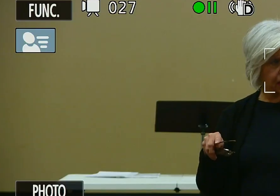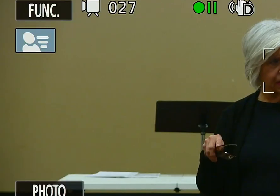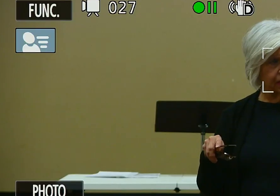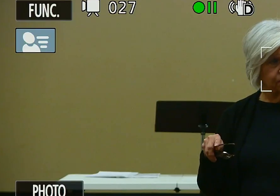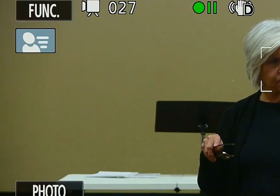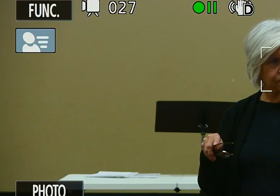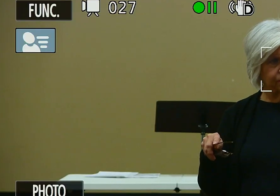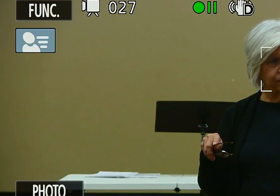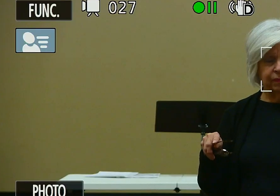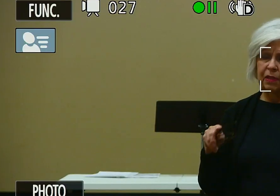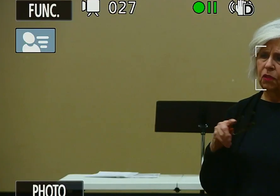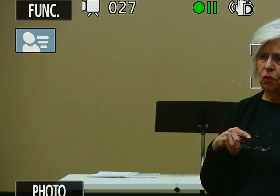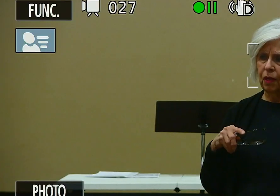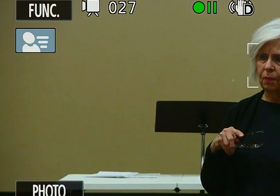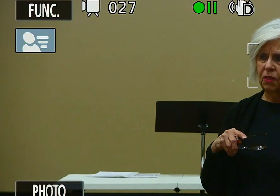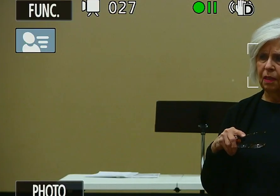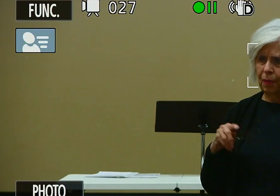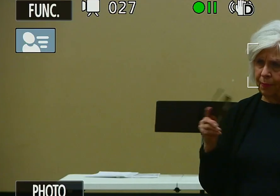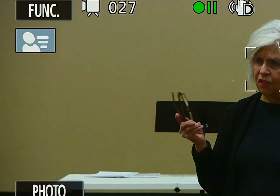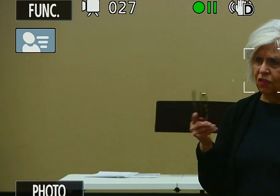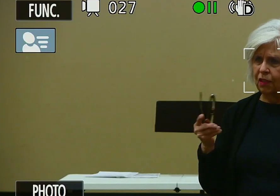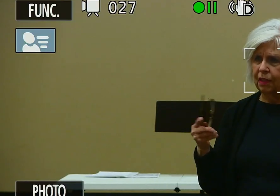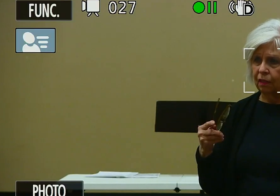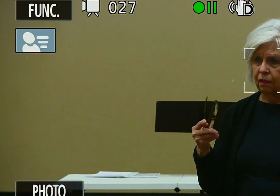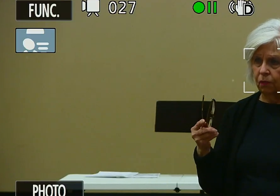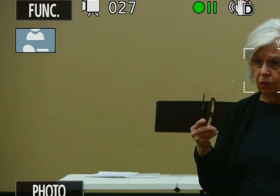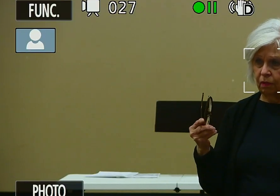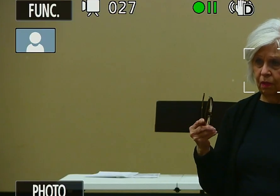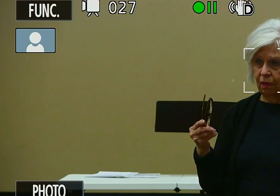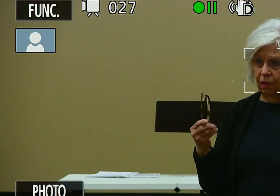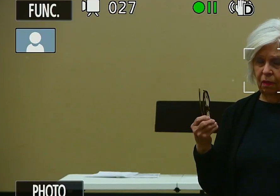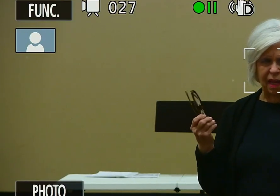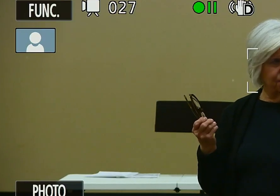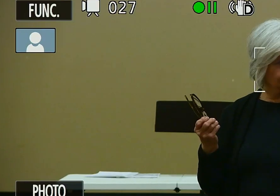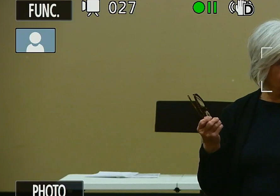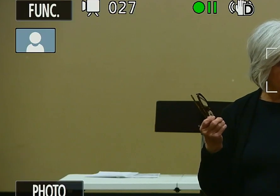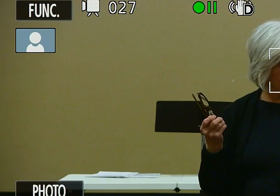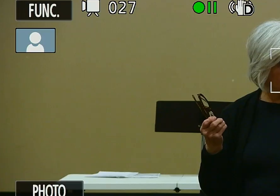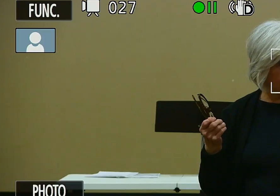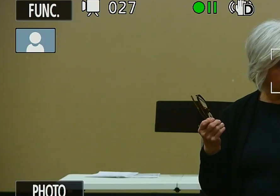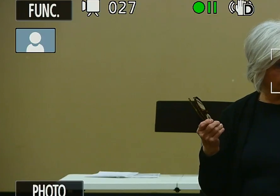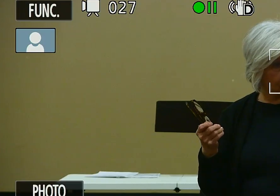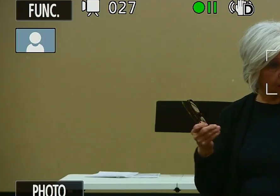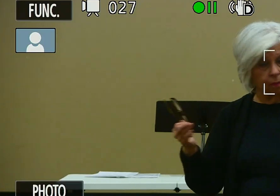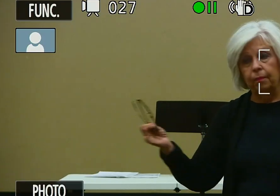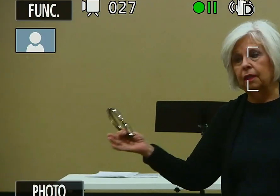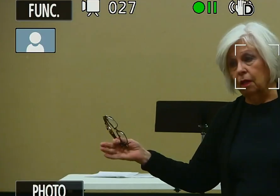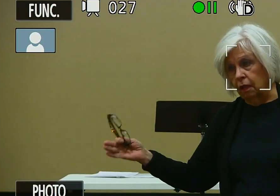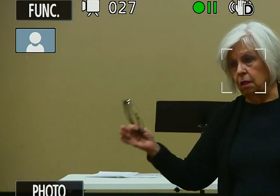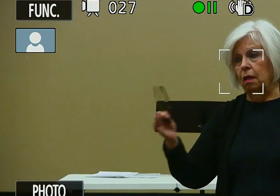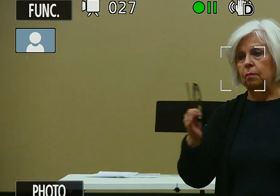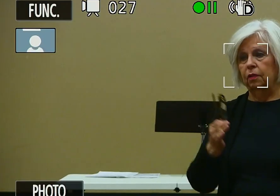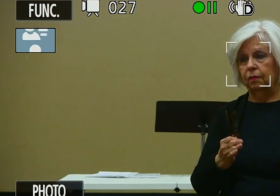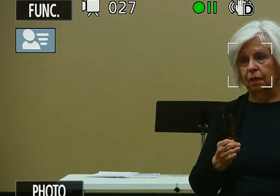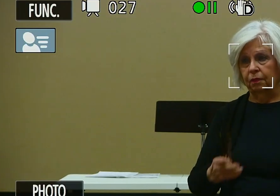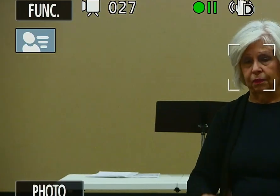that yesterday. I was thinking maybe I just need to get closer, but I don't know how I could do that without making all of y'all move closer, you